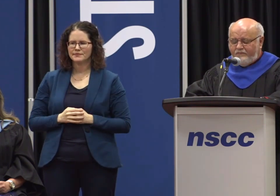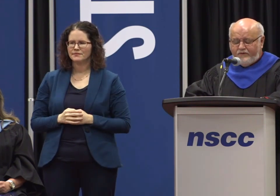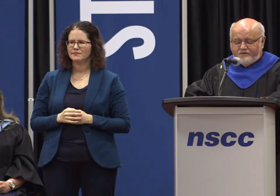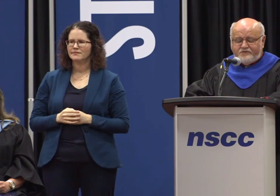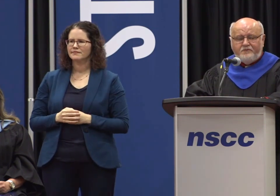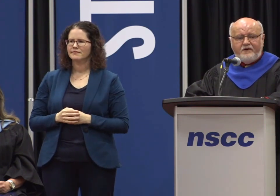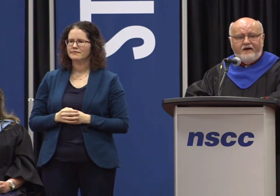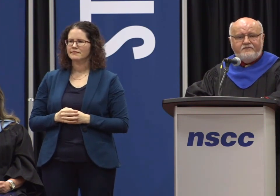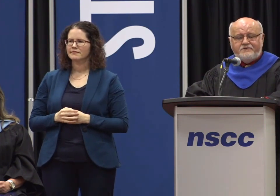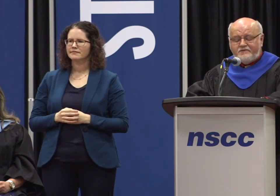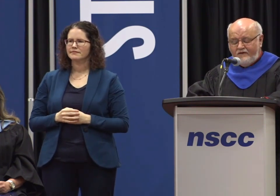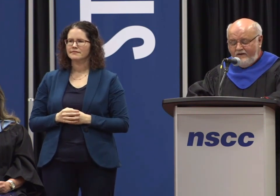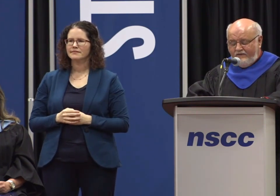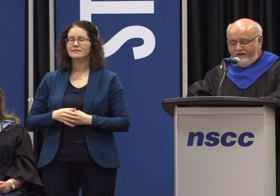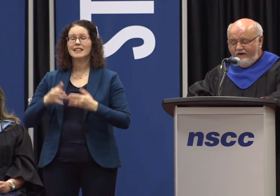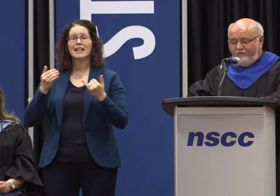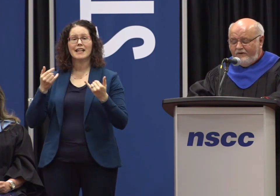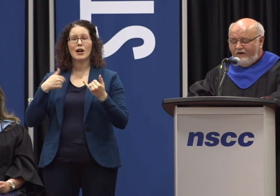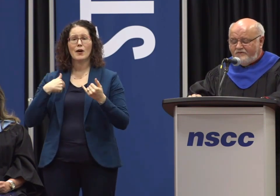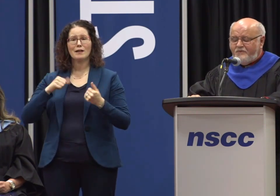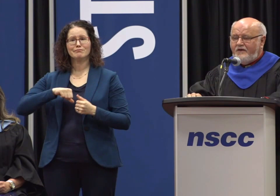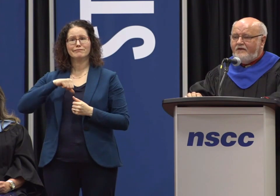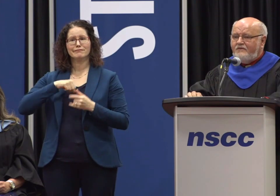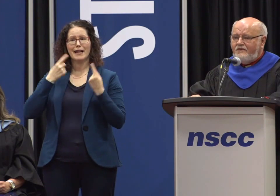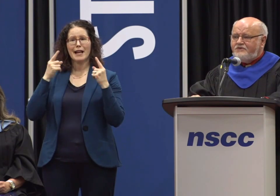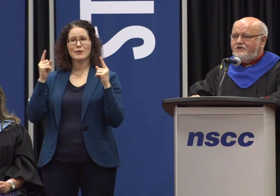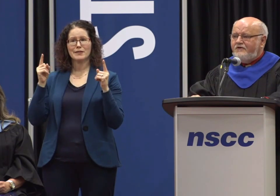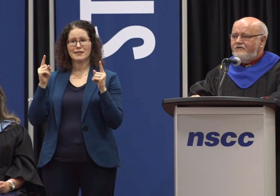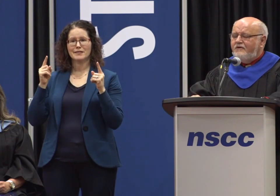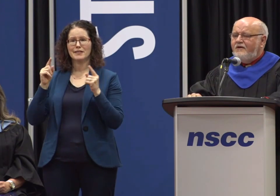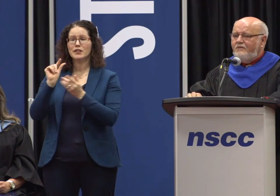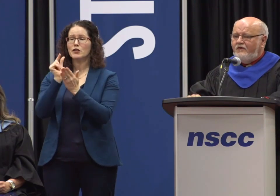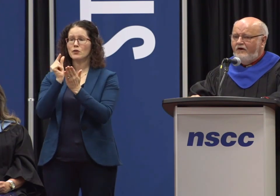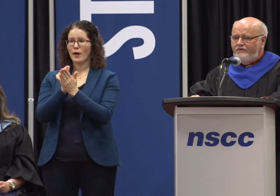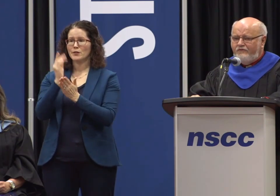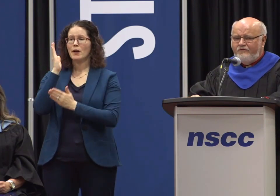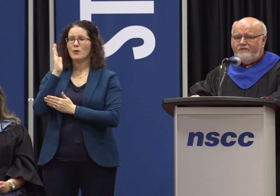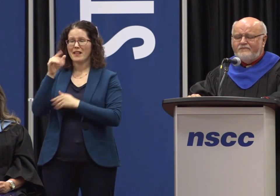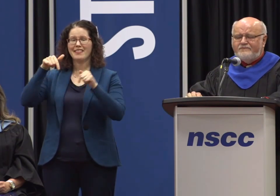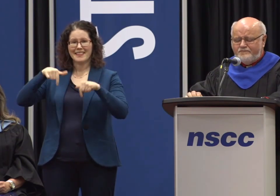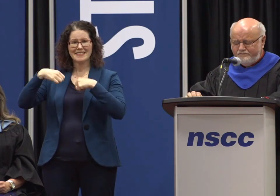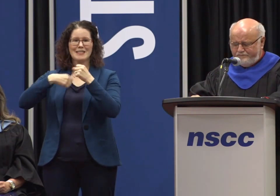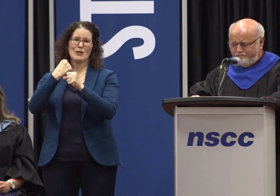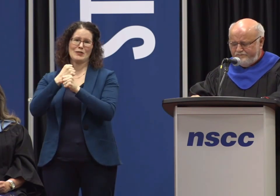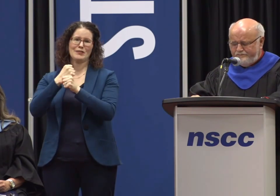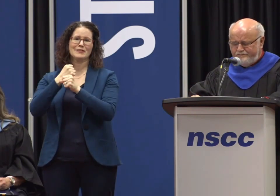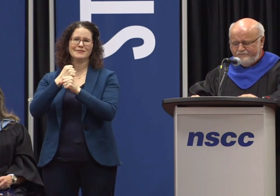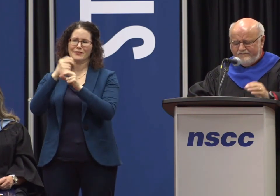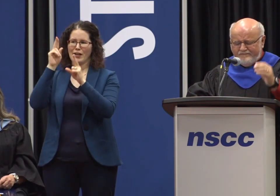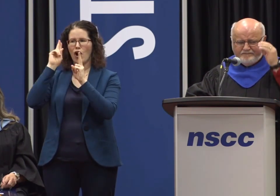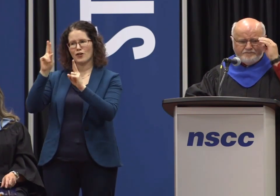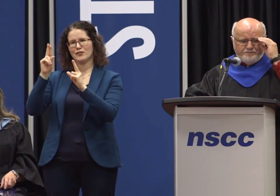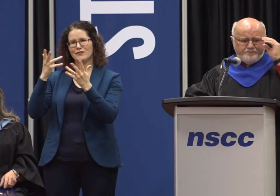I'm very pleased to announce that Carol will be graduating this year with honors.